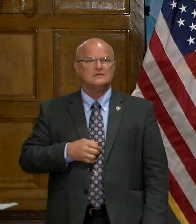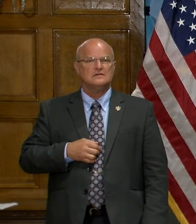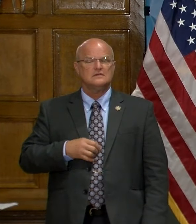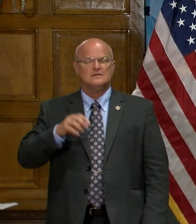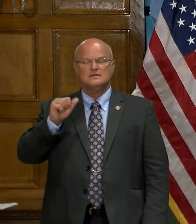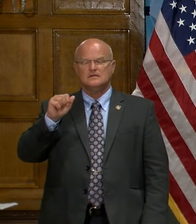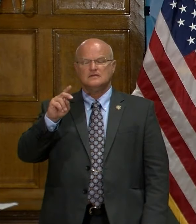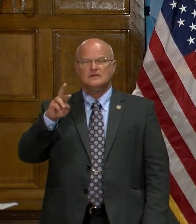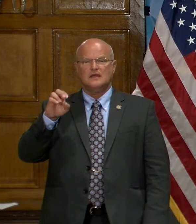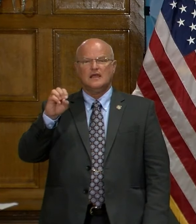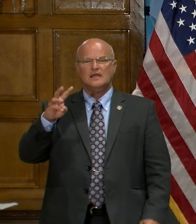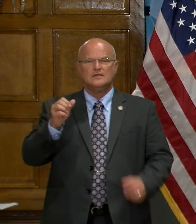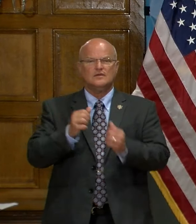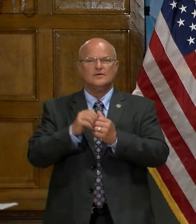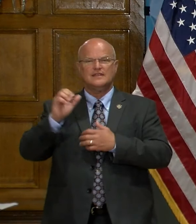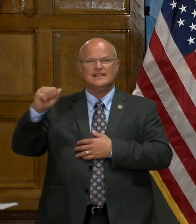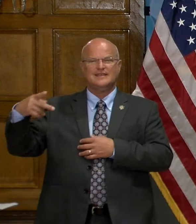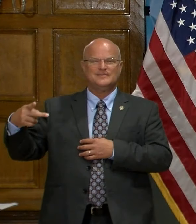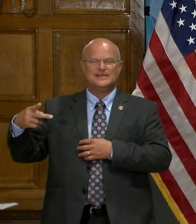is Andrew with AP.